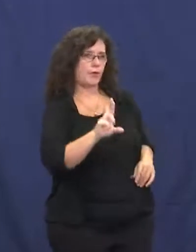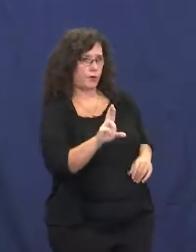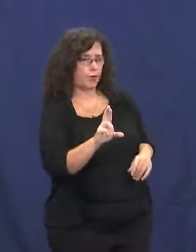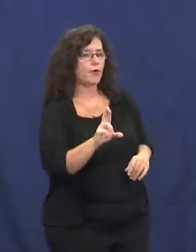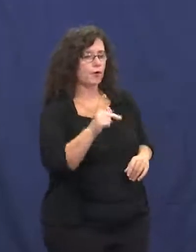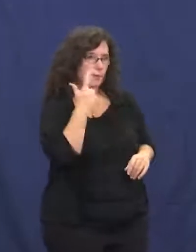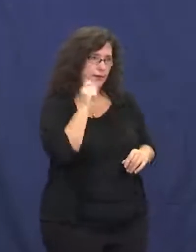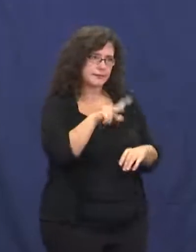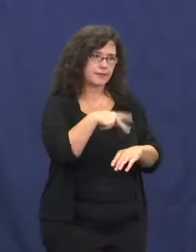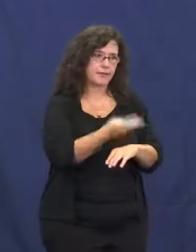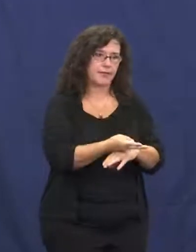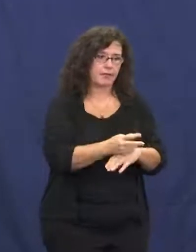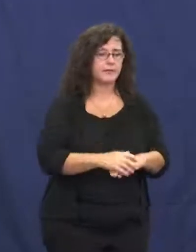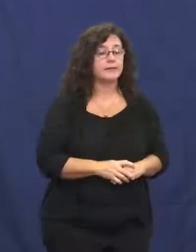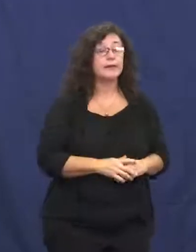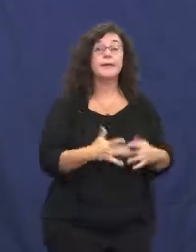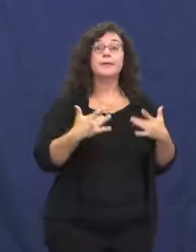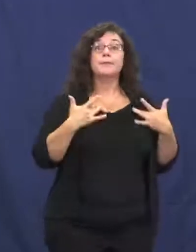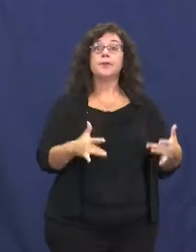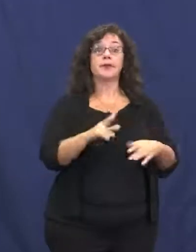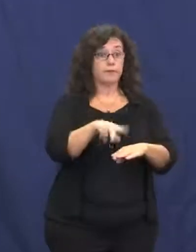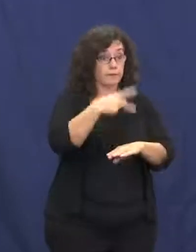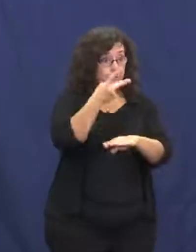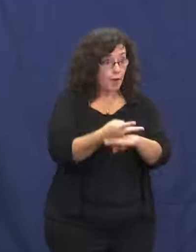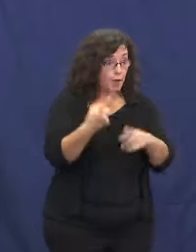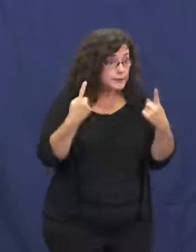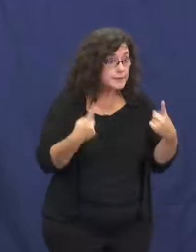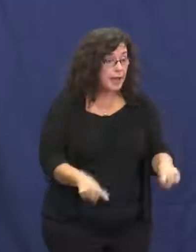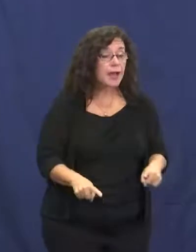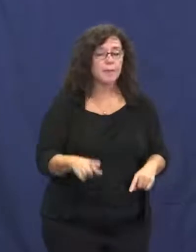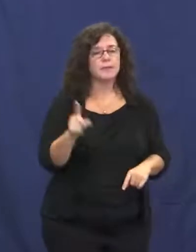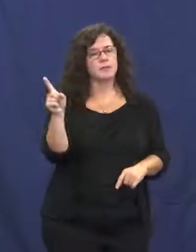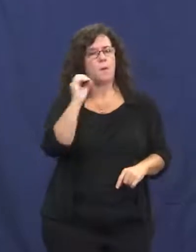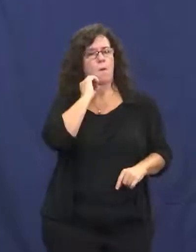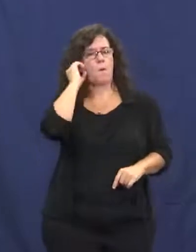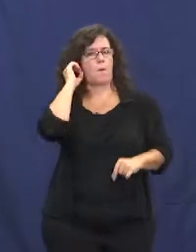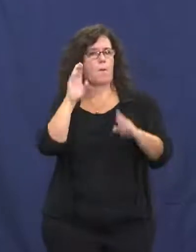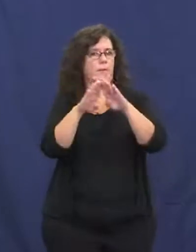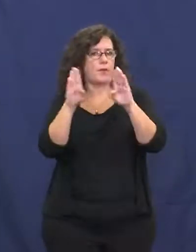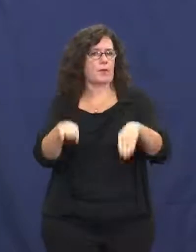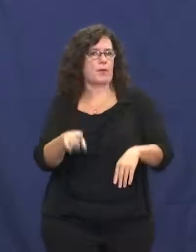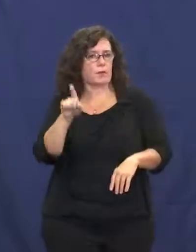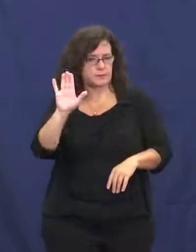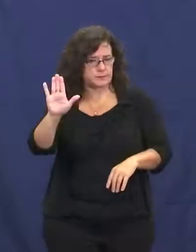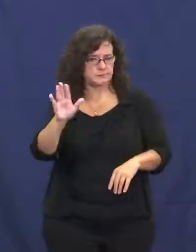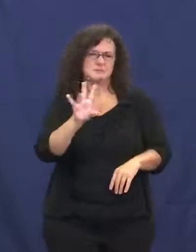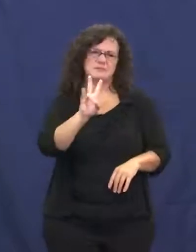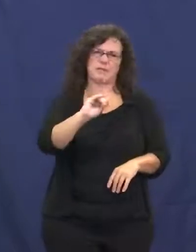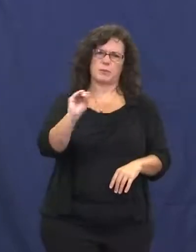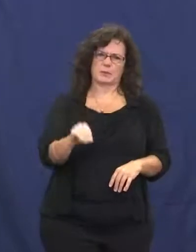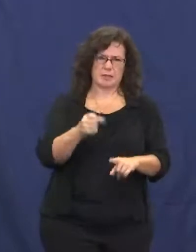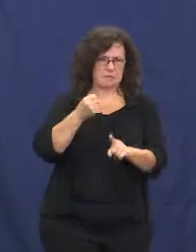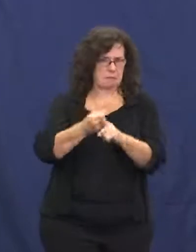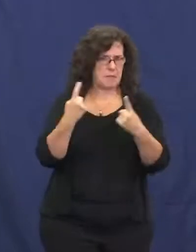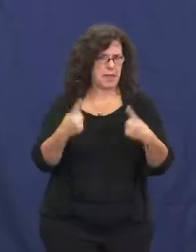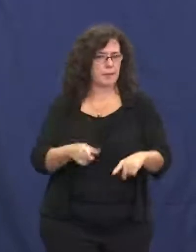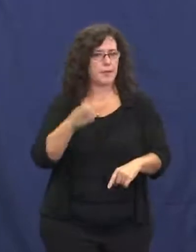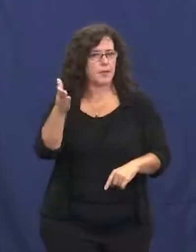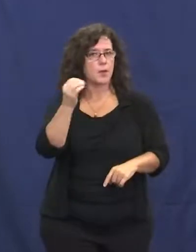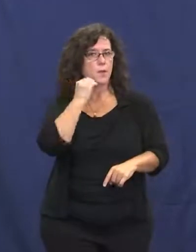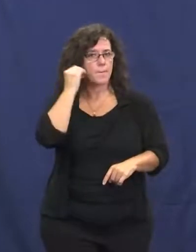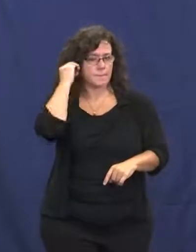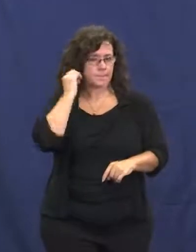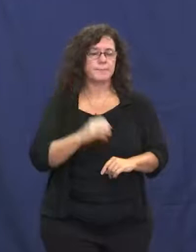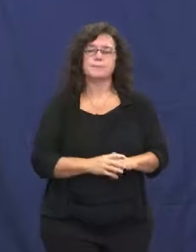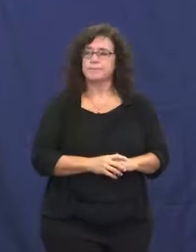falls occur in homes. About 70% of them occur in homes. Now, if you take a group of 65-year-old